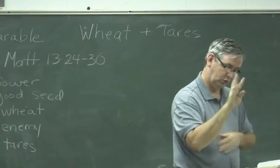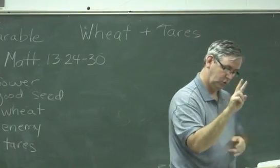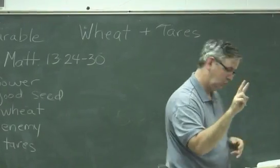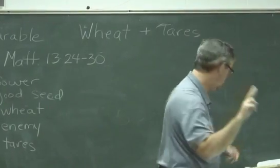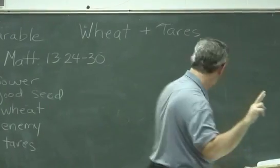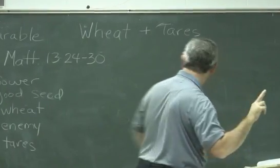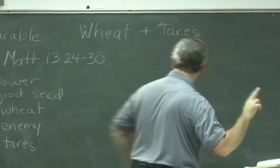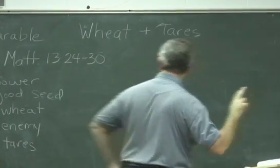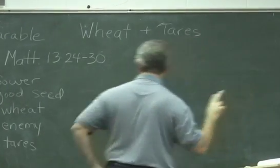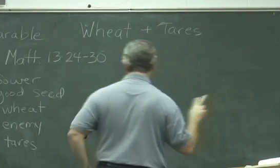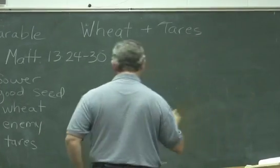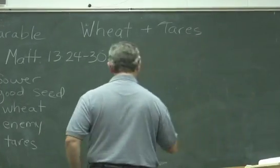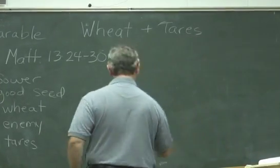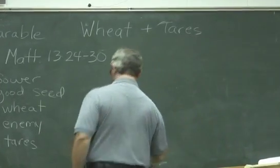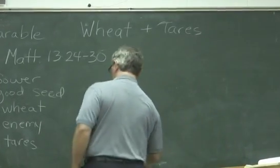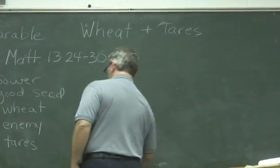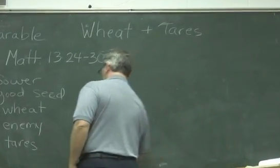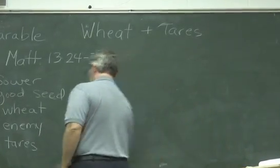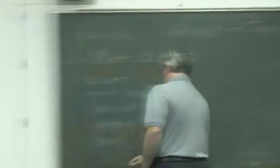verses 34 to 42.